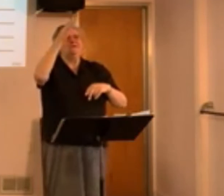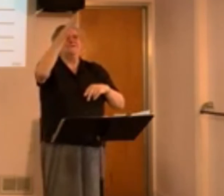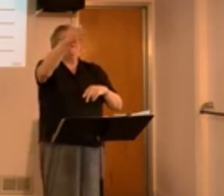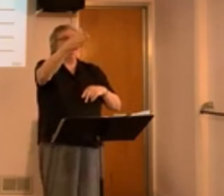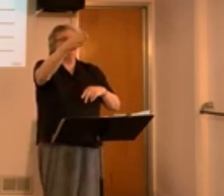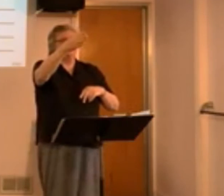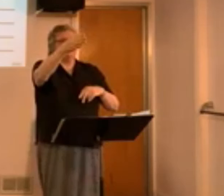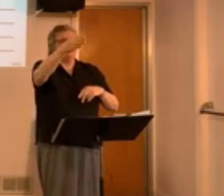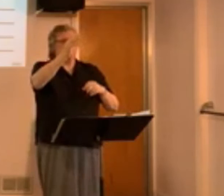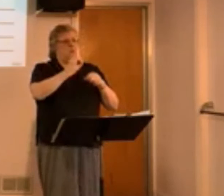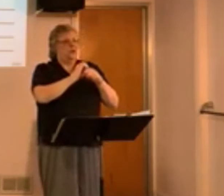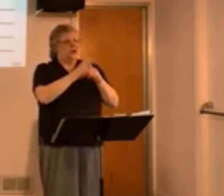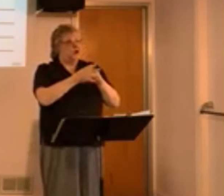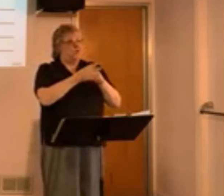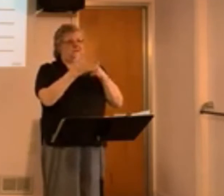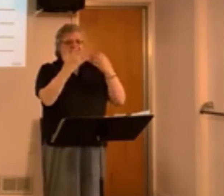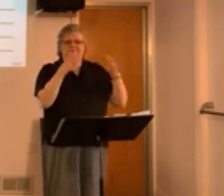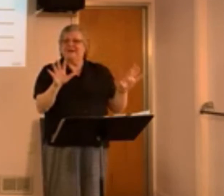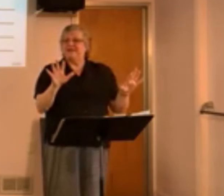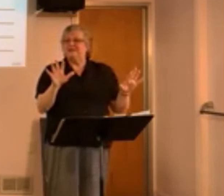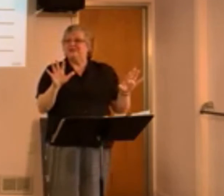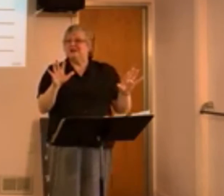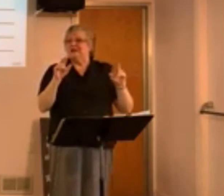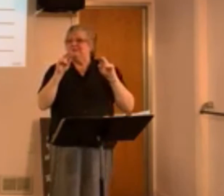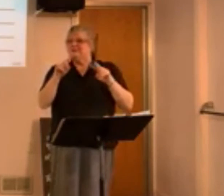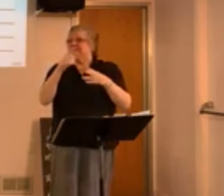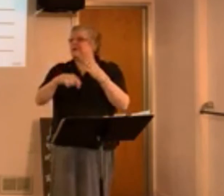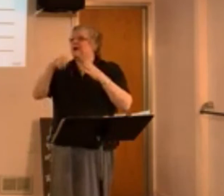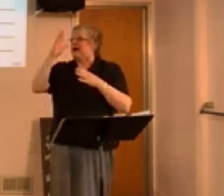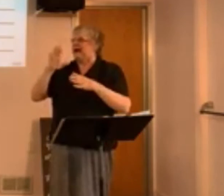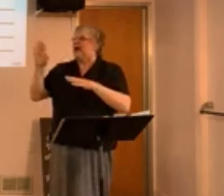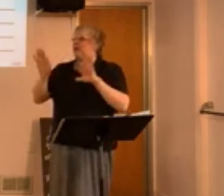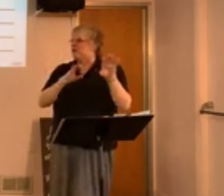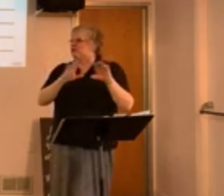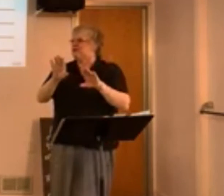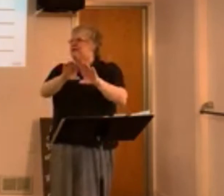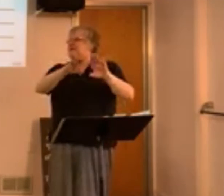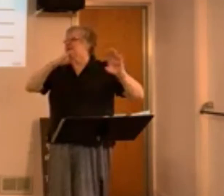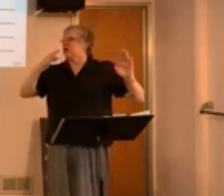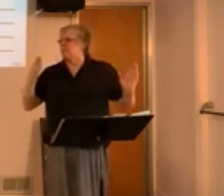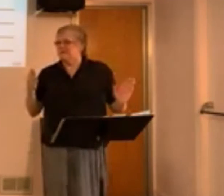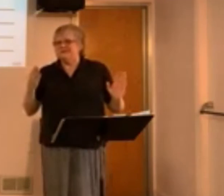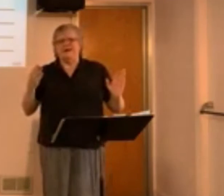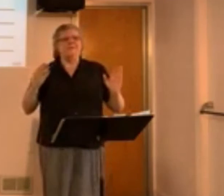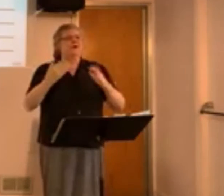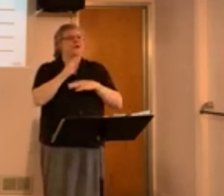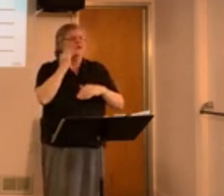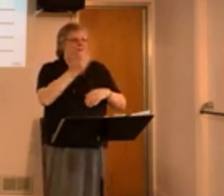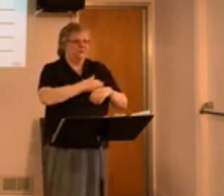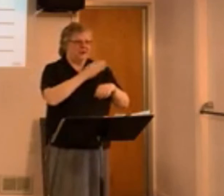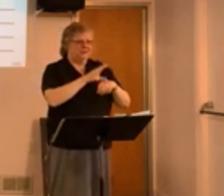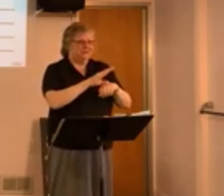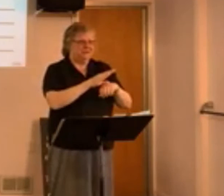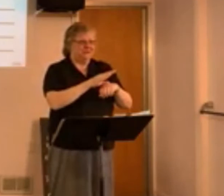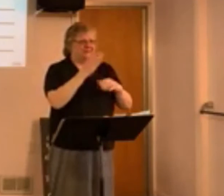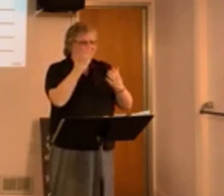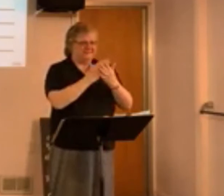when this COVID is done and to see what God will do in and through our church. Let's stop here and pray.